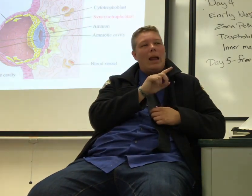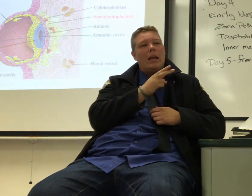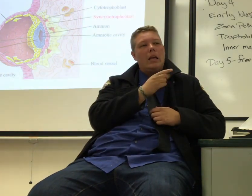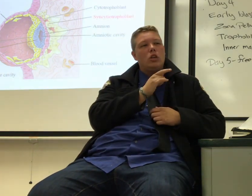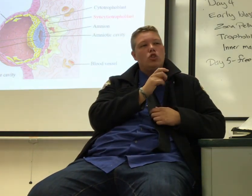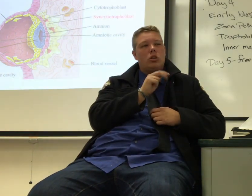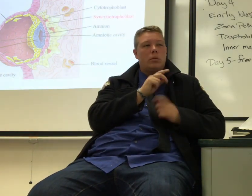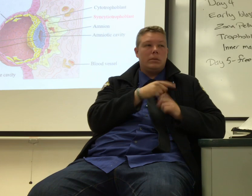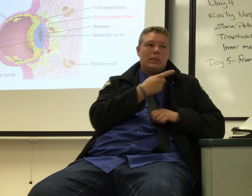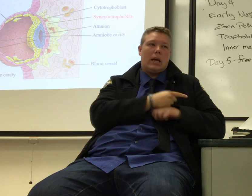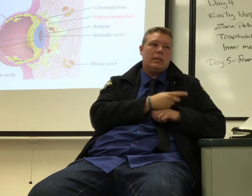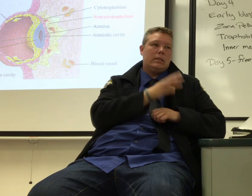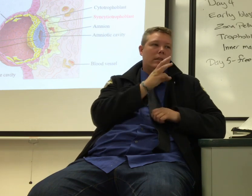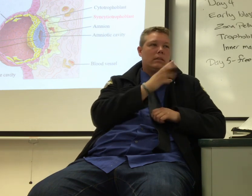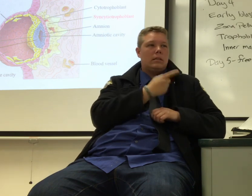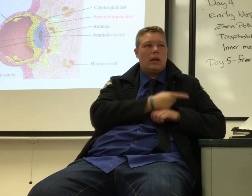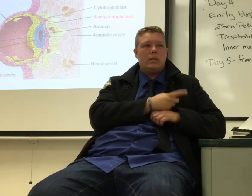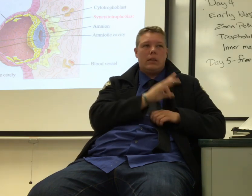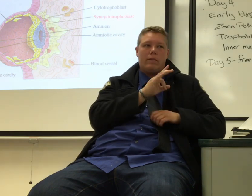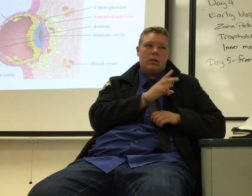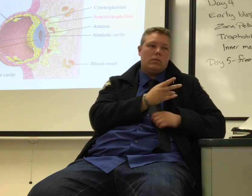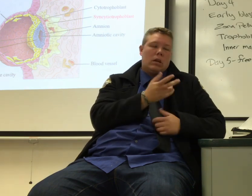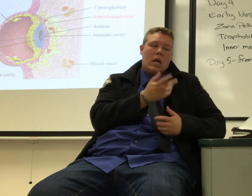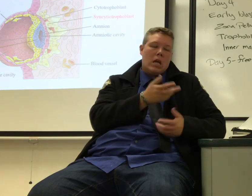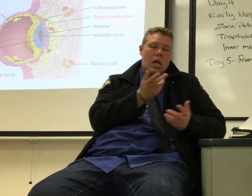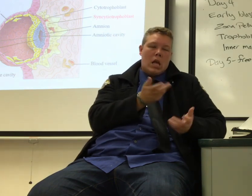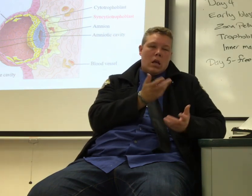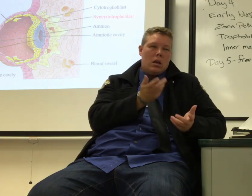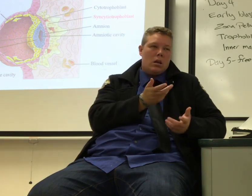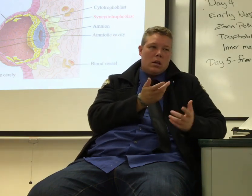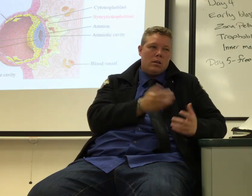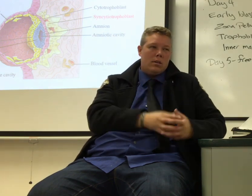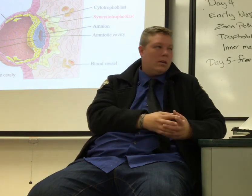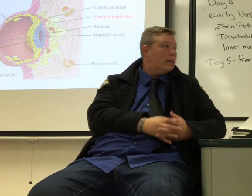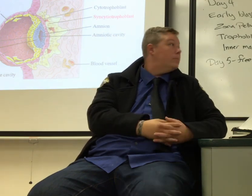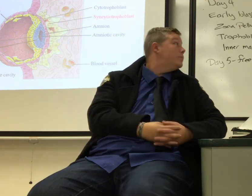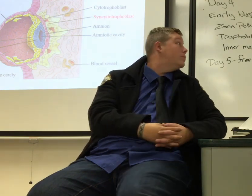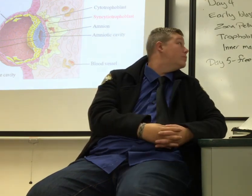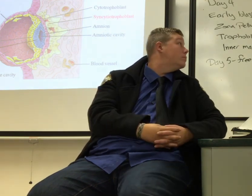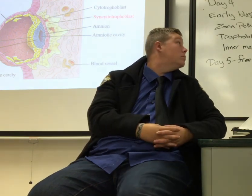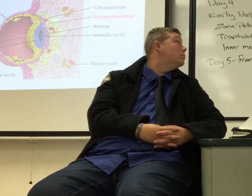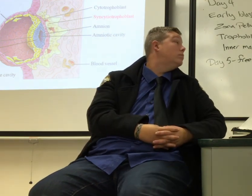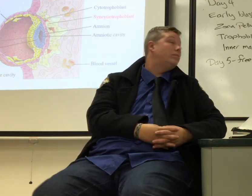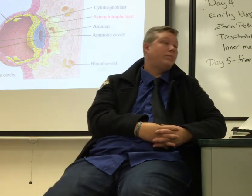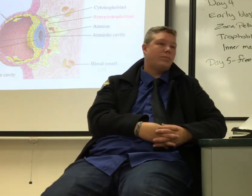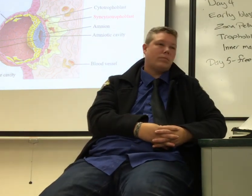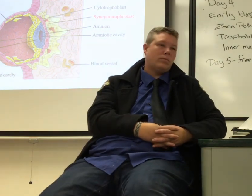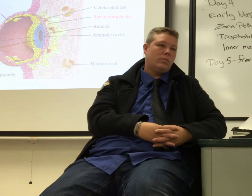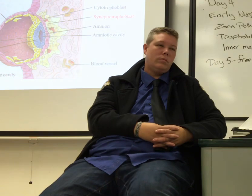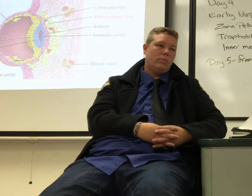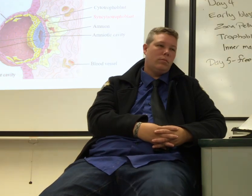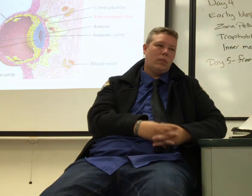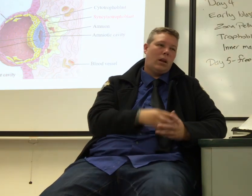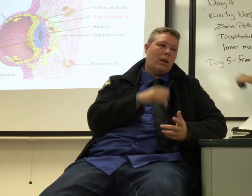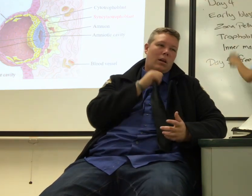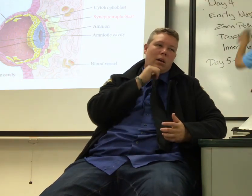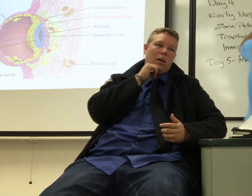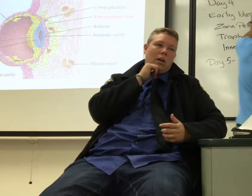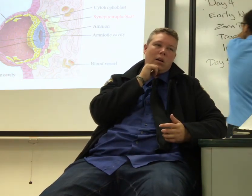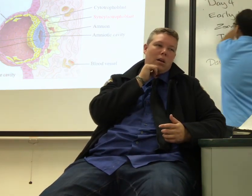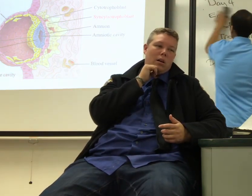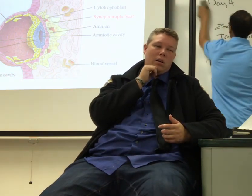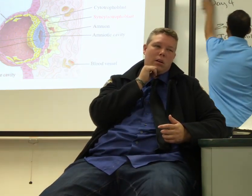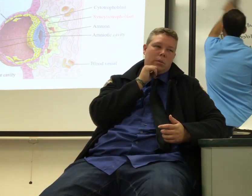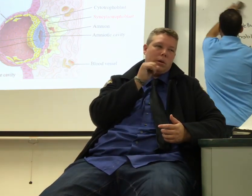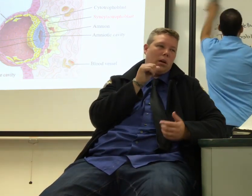seven, just to keep the days uniform. I know you like that. Here's day eight. I'm not gonna do every day though.